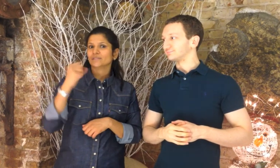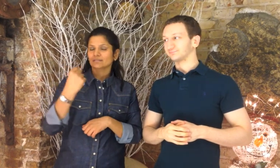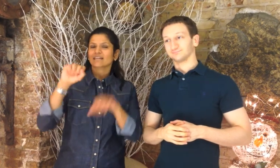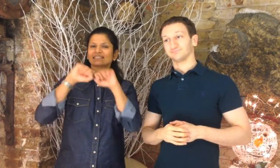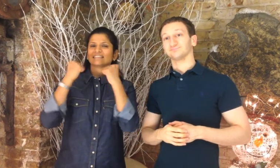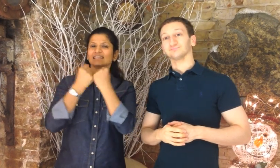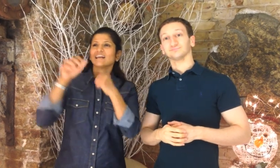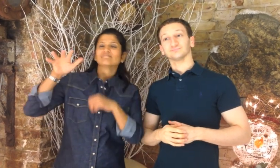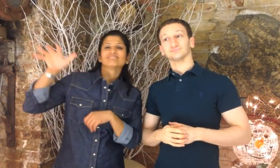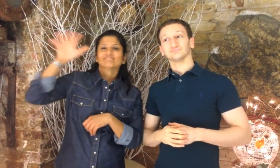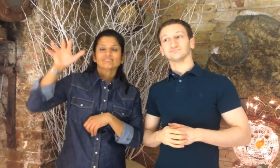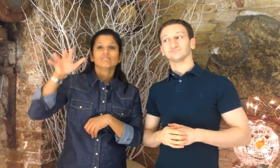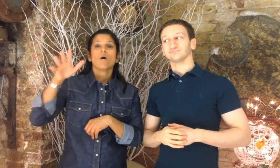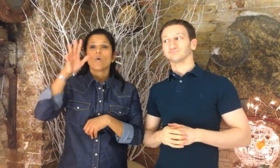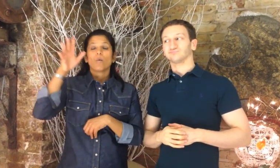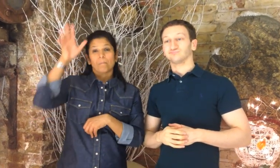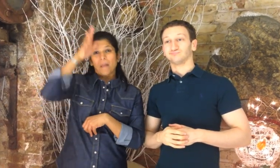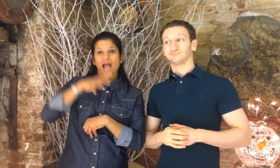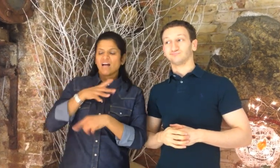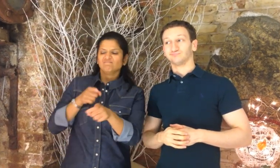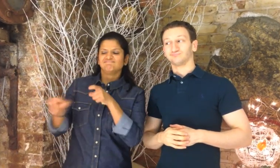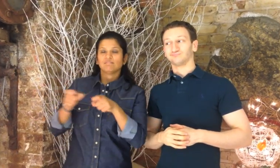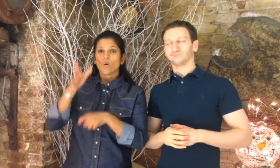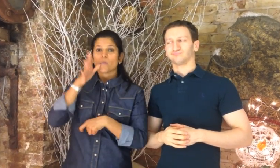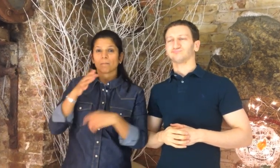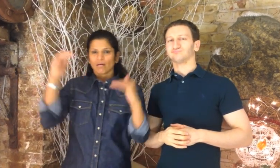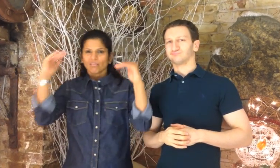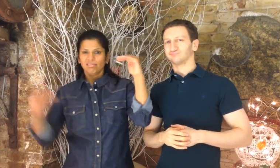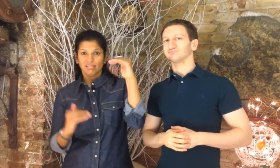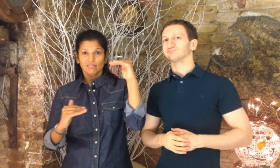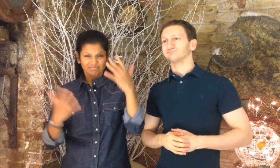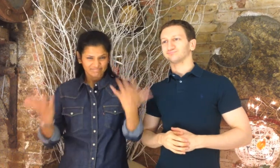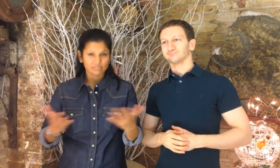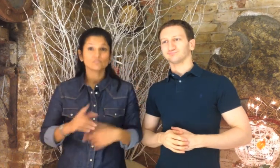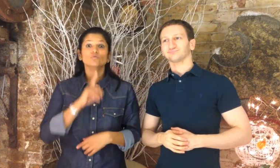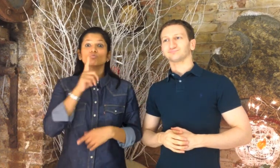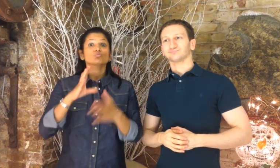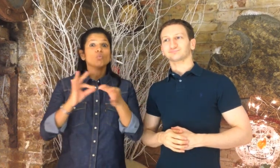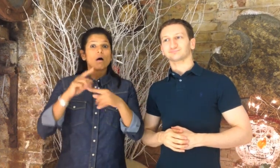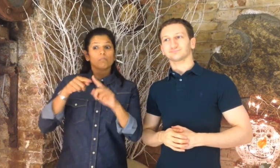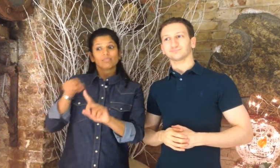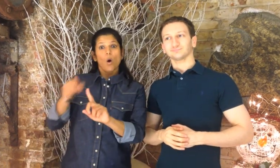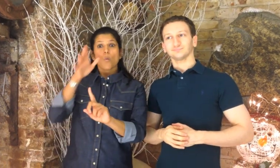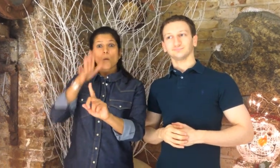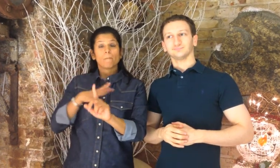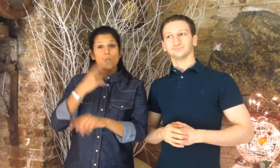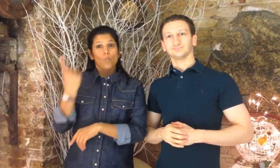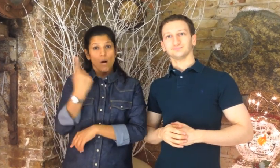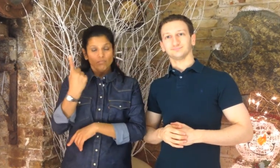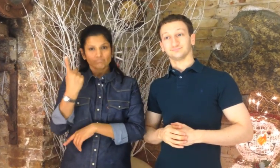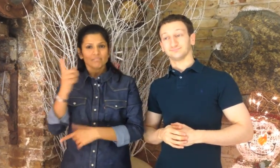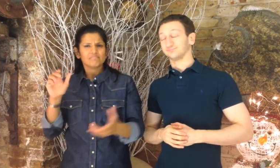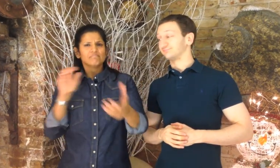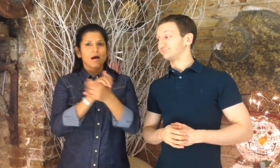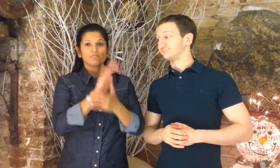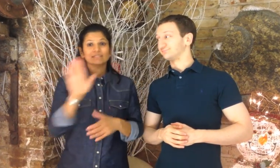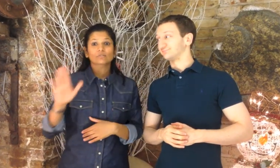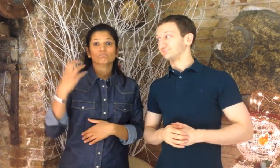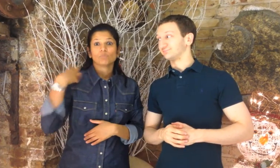male-dominated society of the 1920s, where women were really oppressed. The show centers around a woman who